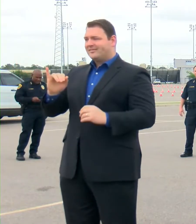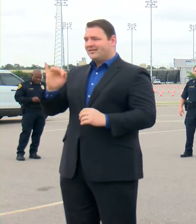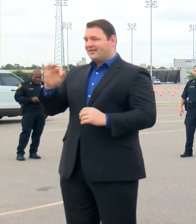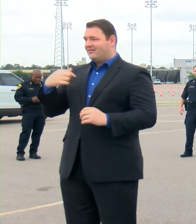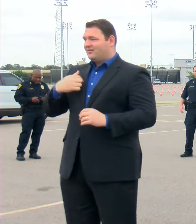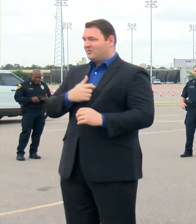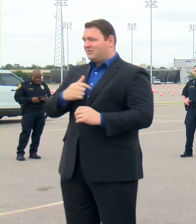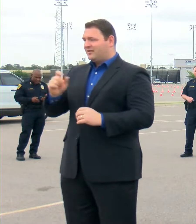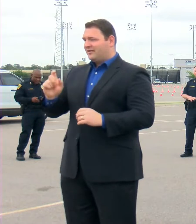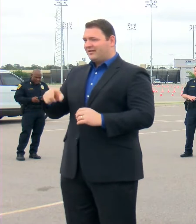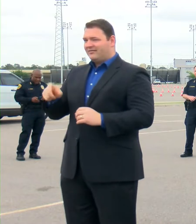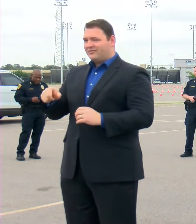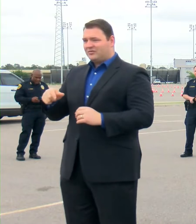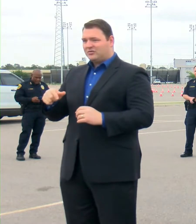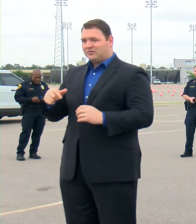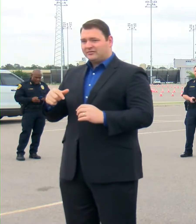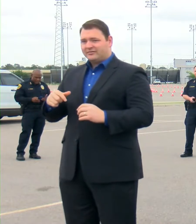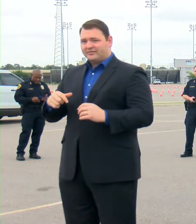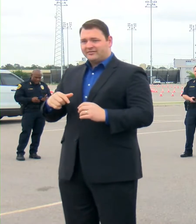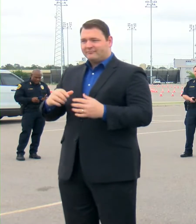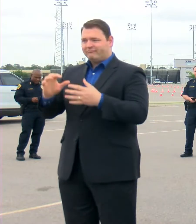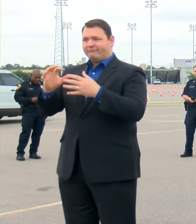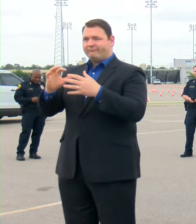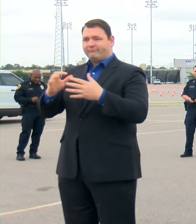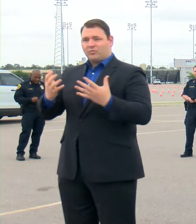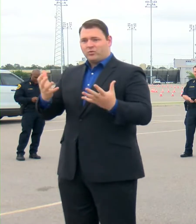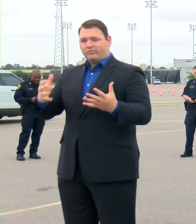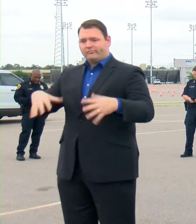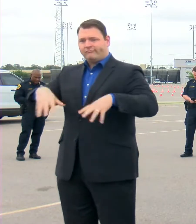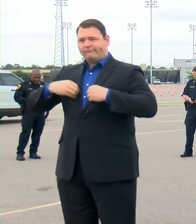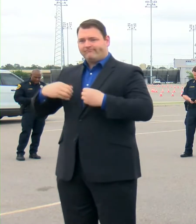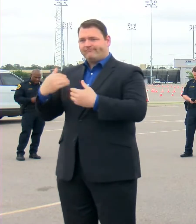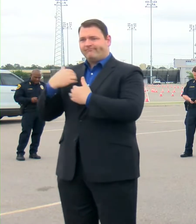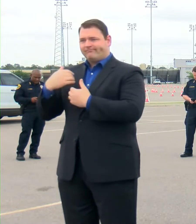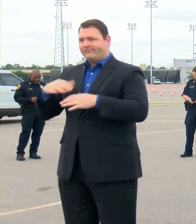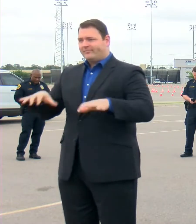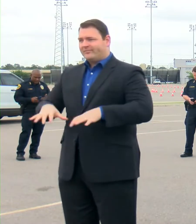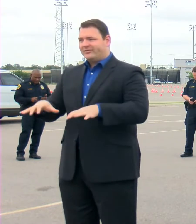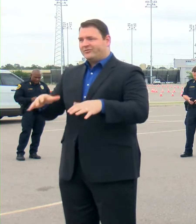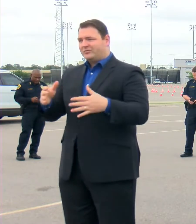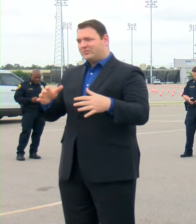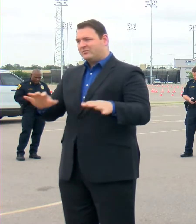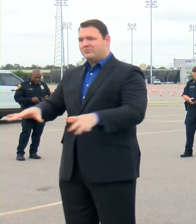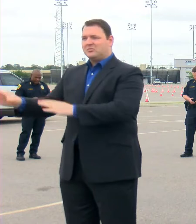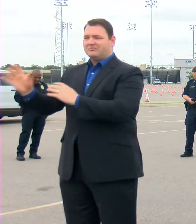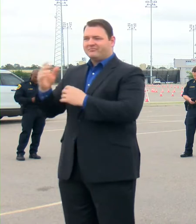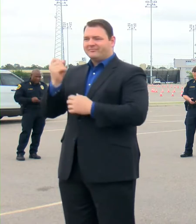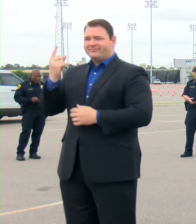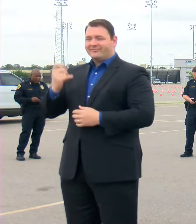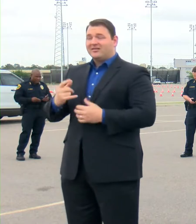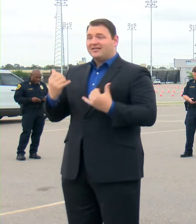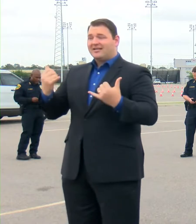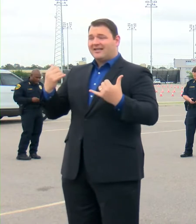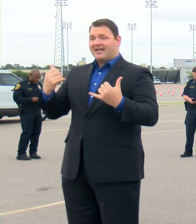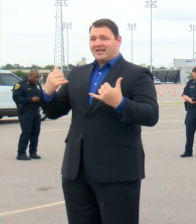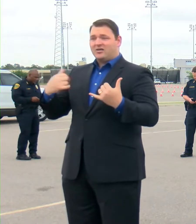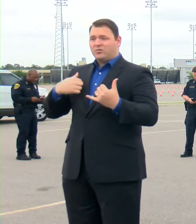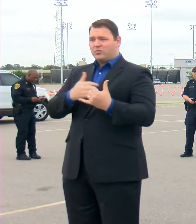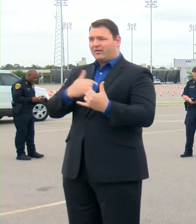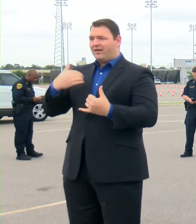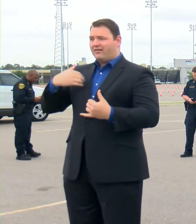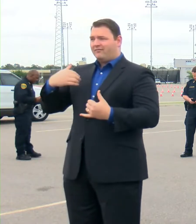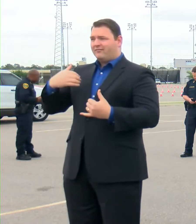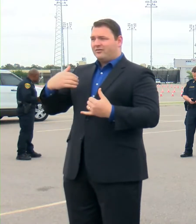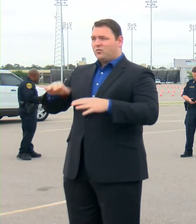with it. So, well, let me just say this testing site is now open. This is the second Houston